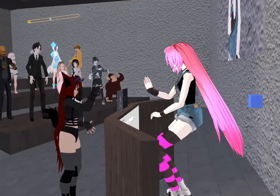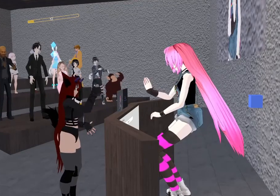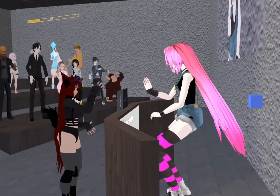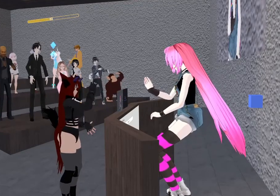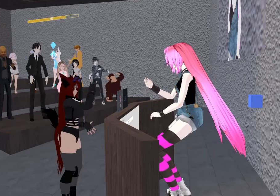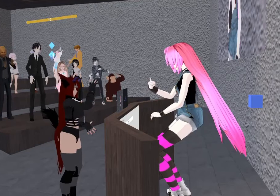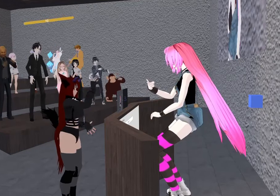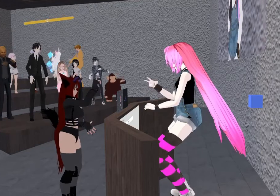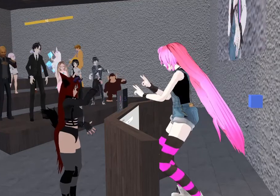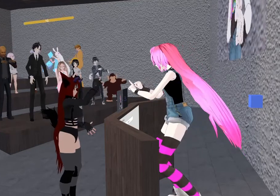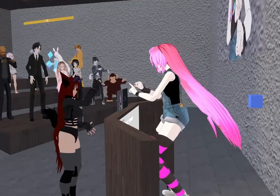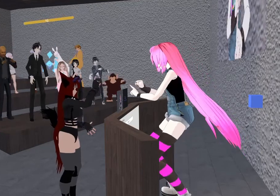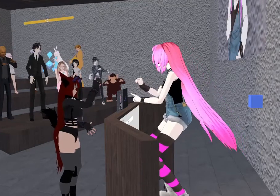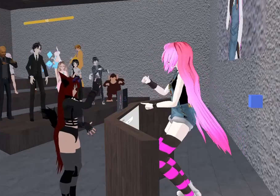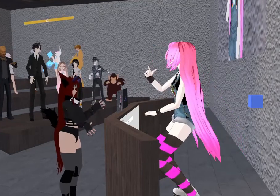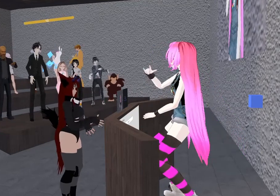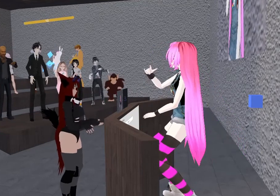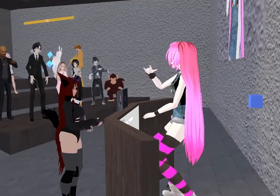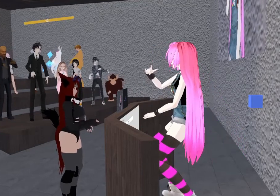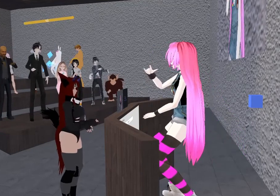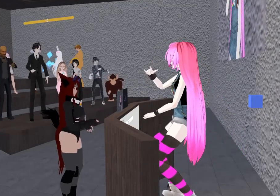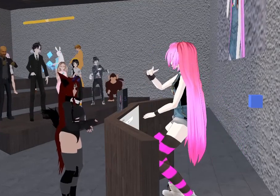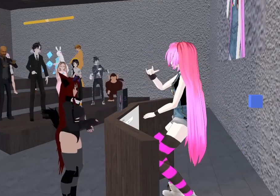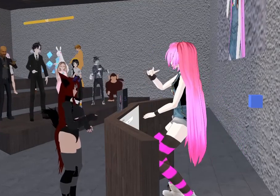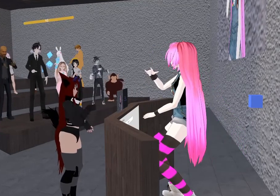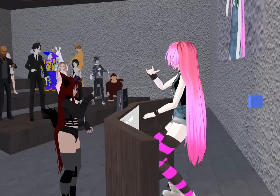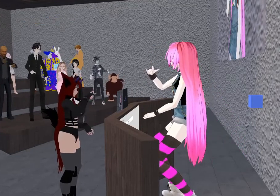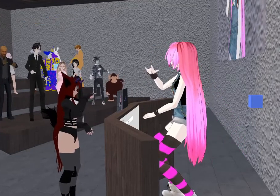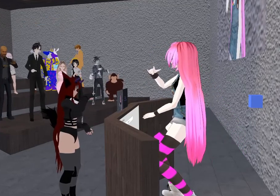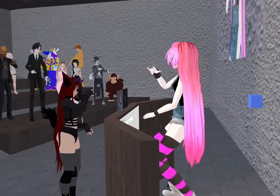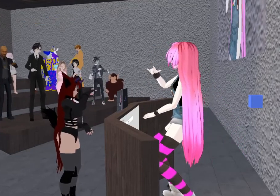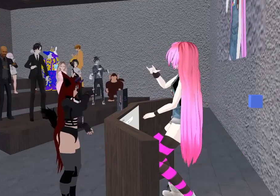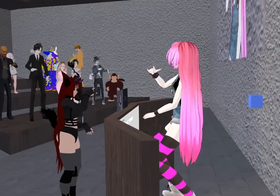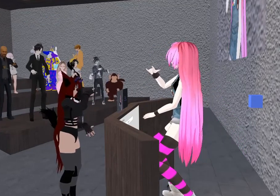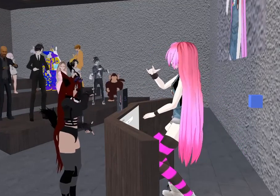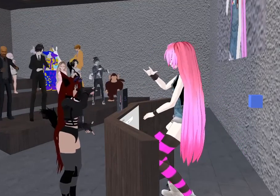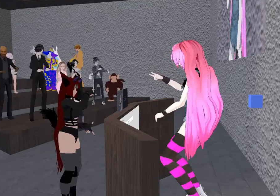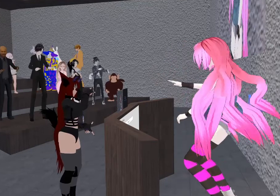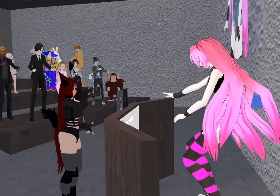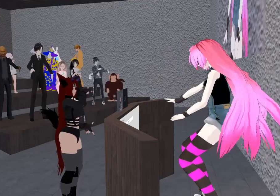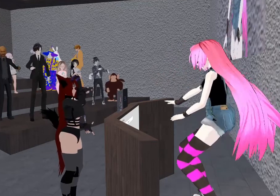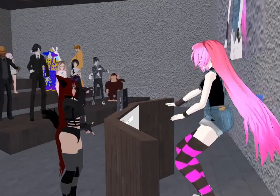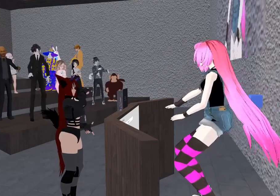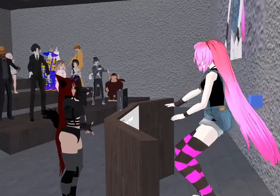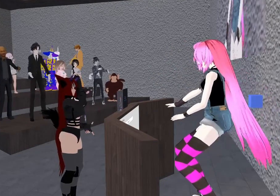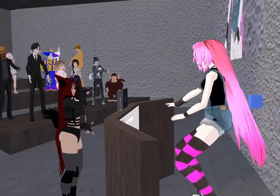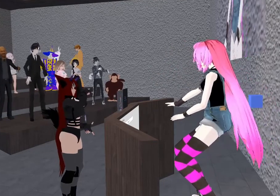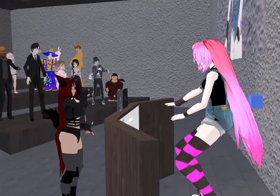Child or kid. Under your nose. You wiggle it. Good.